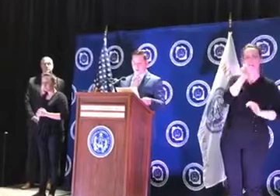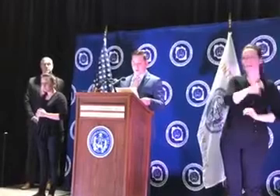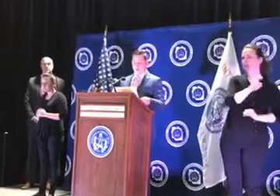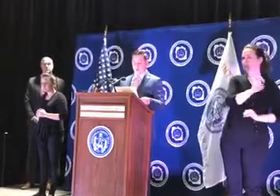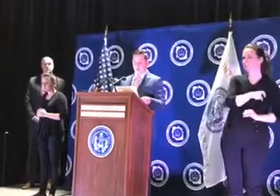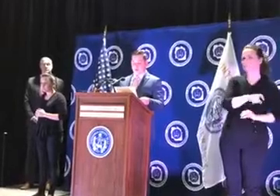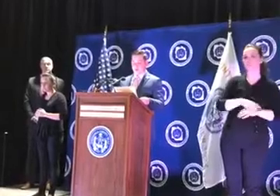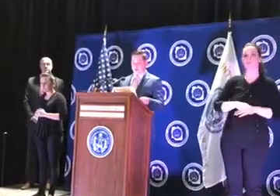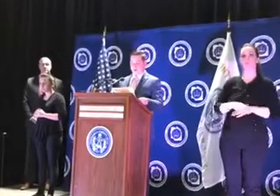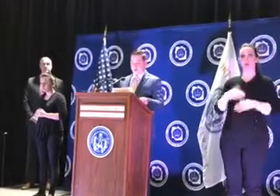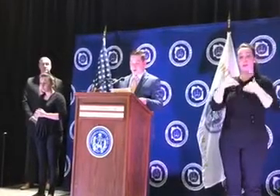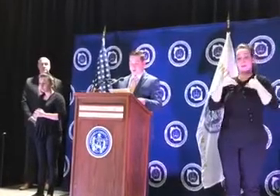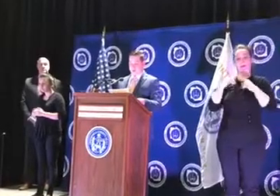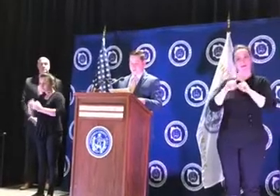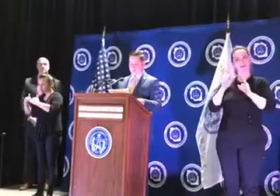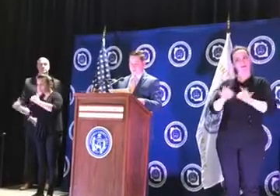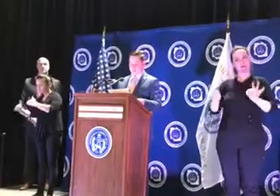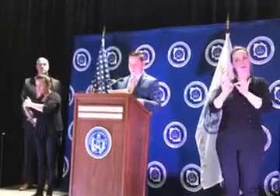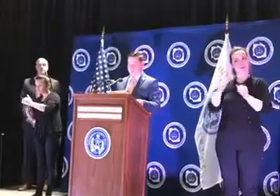standpoint,